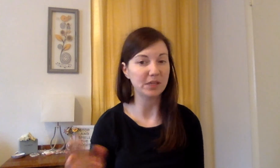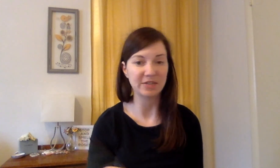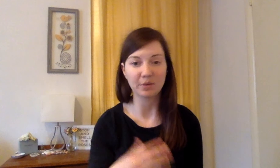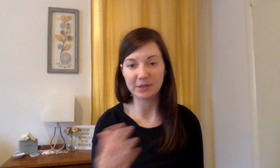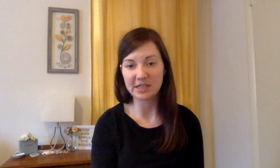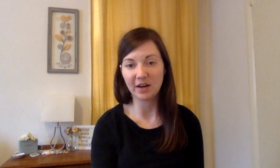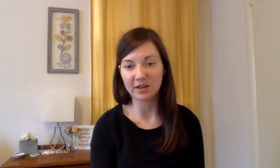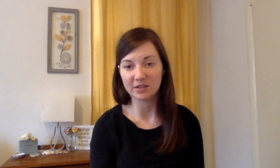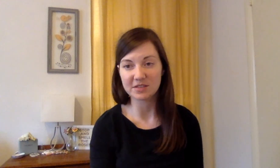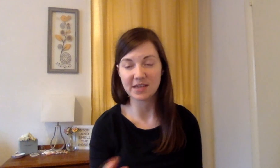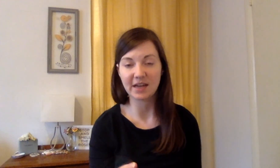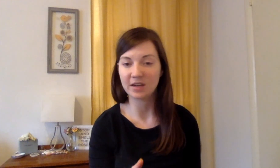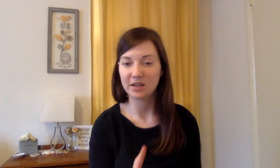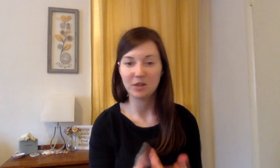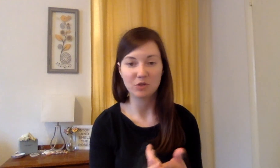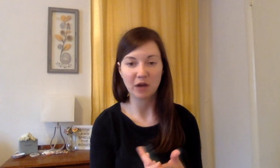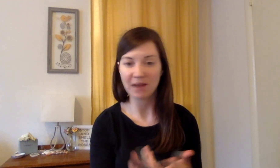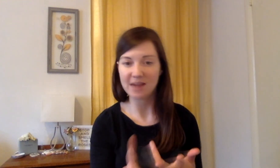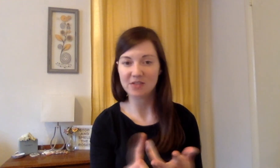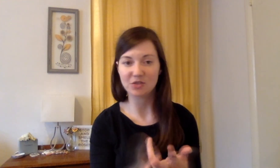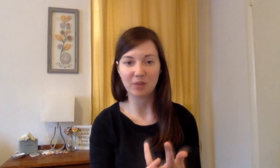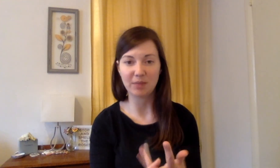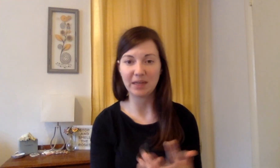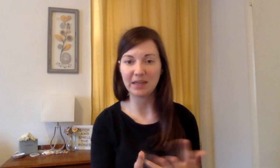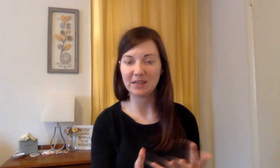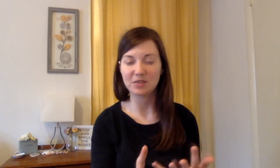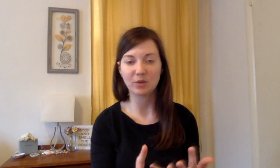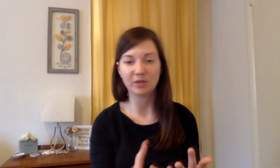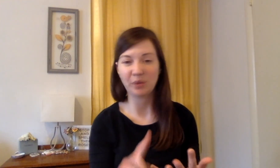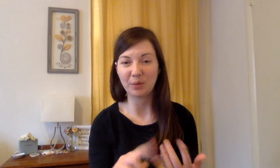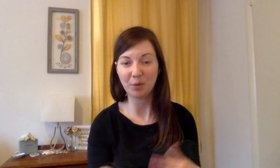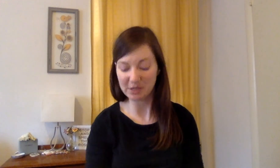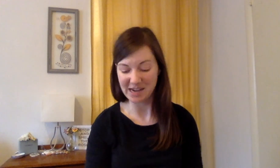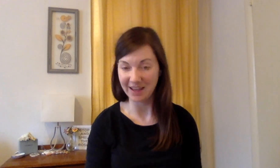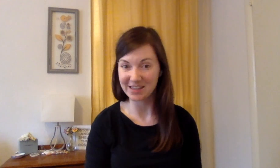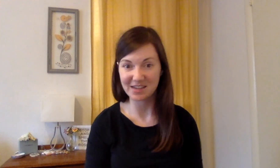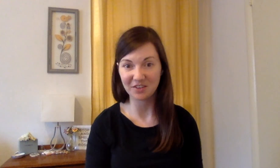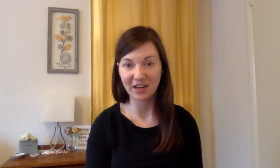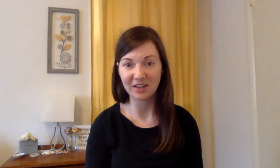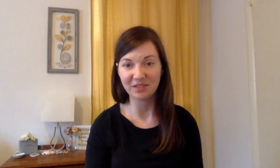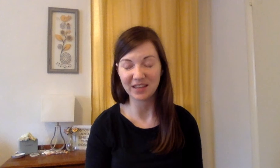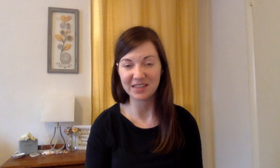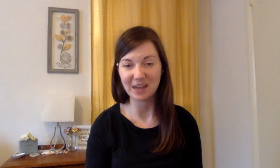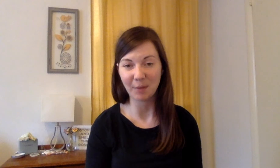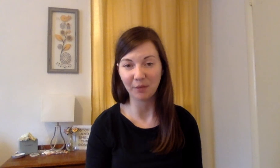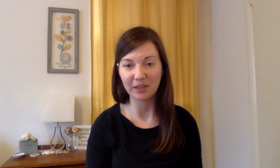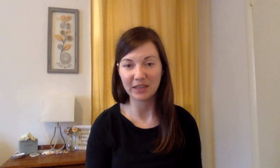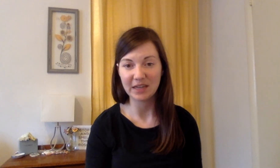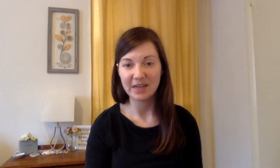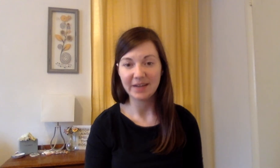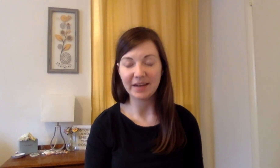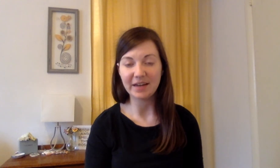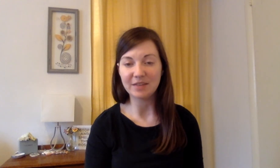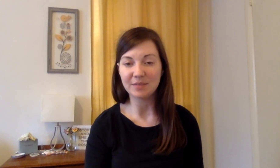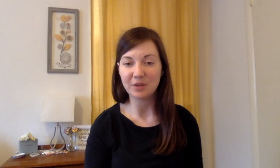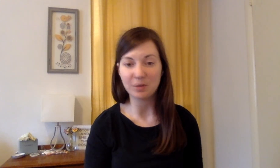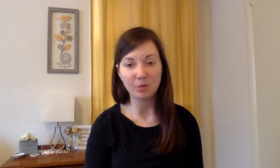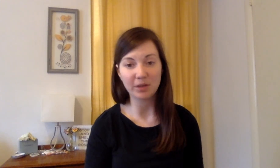different materials like dry rice or dry beans, or if you want a more metallic sound, kind of like the tambourine, you could put